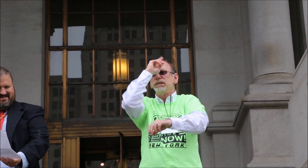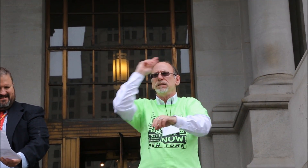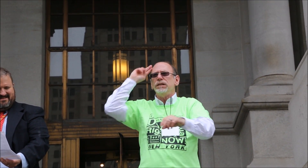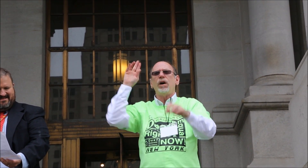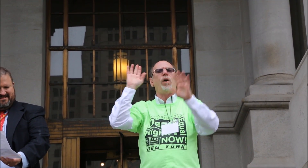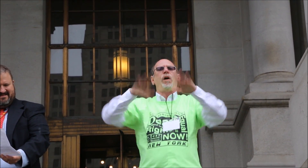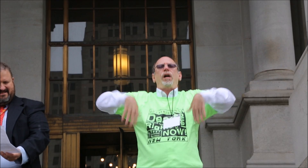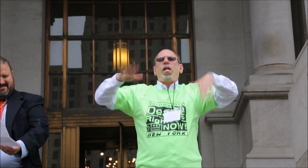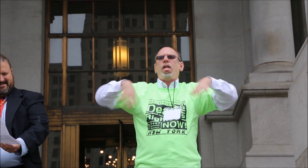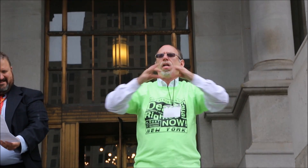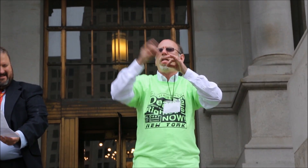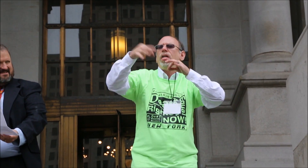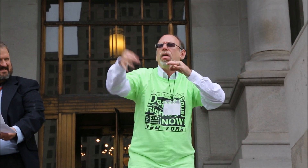Why do we need to talk about employment?